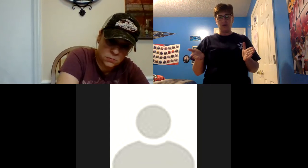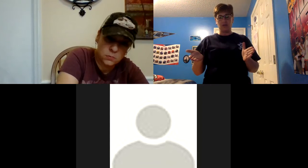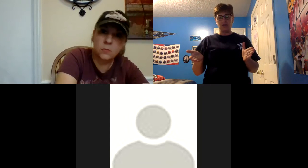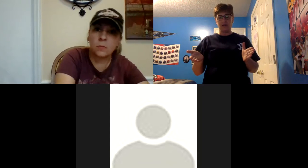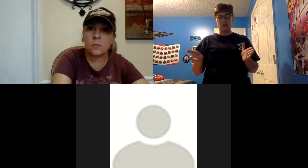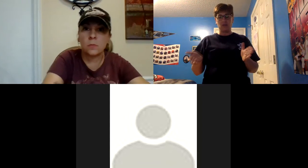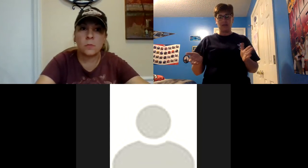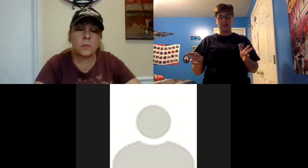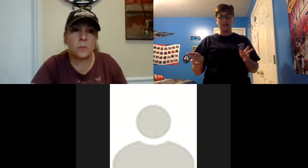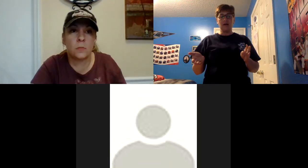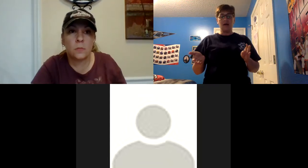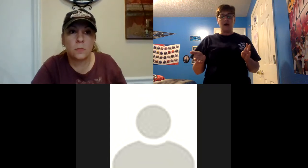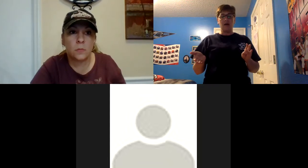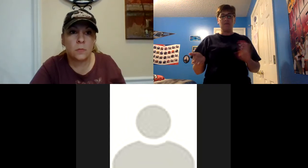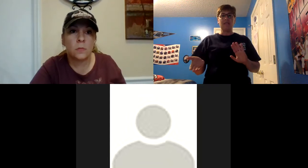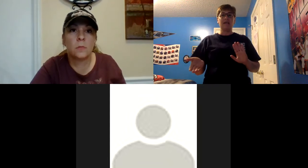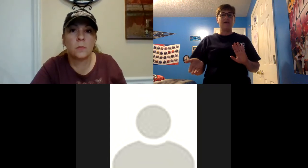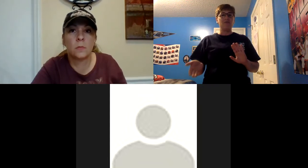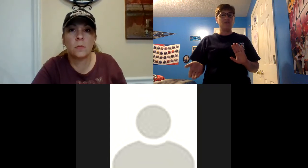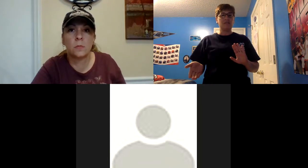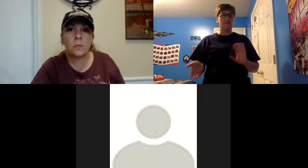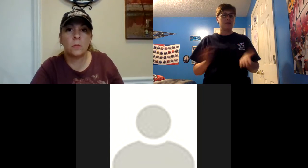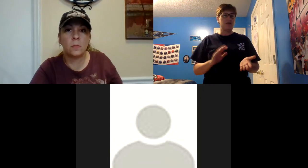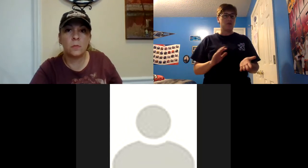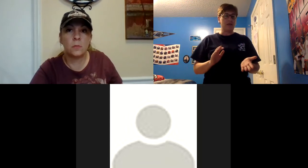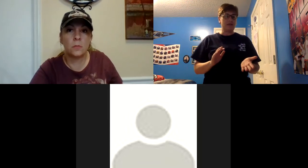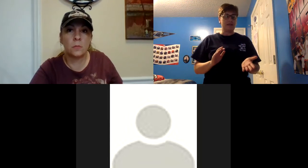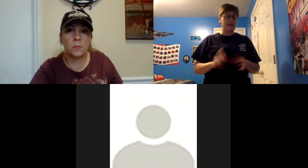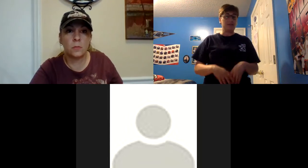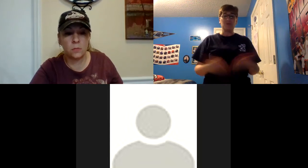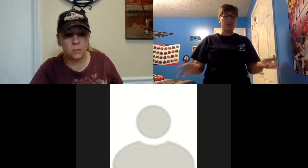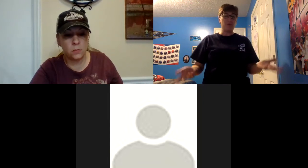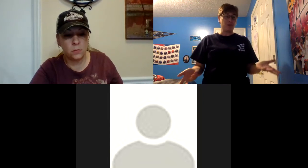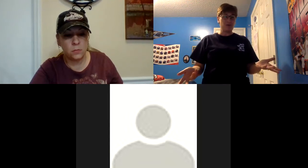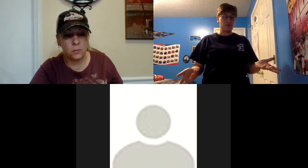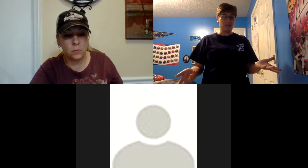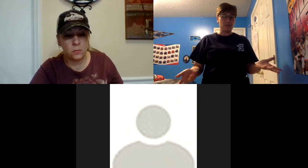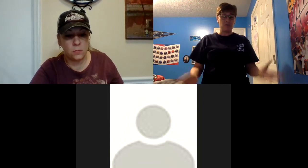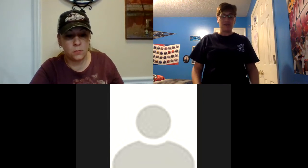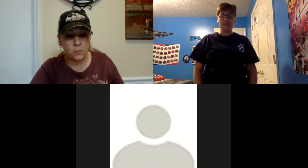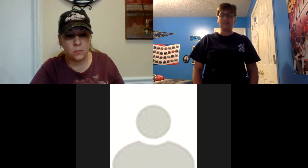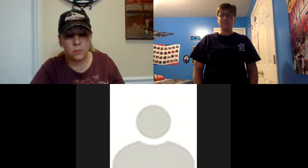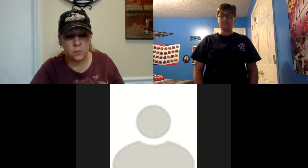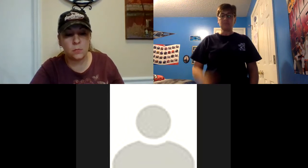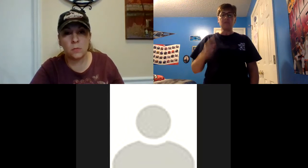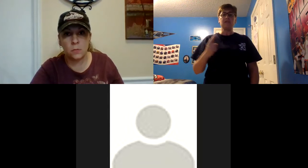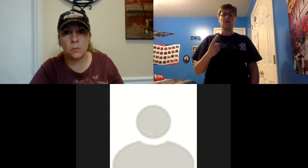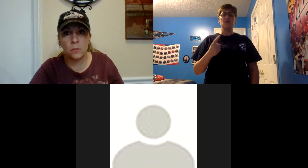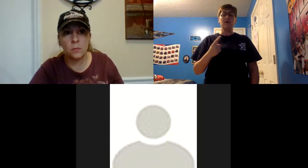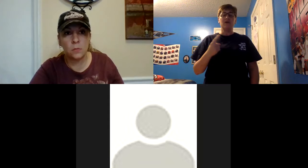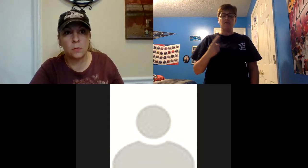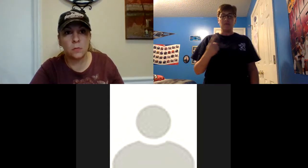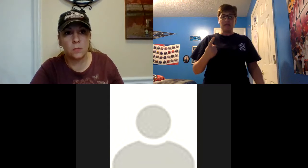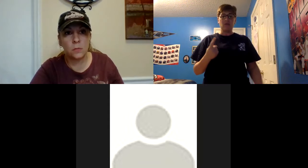into another sign with it. But then I've noticed there's another way to sign it. So it's probably one of those regional things.